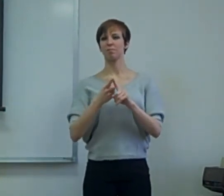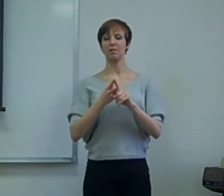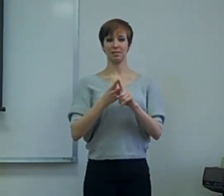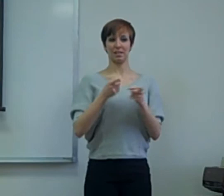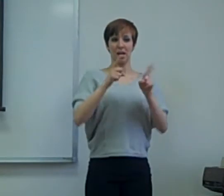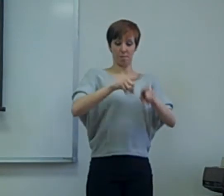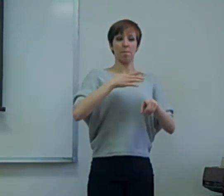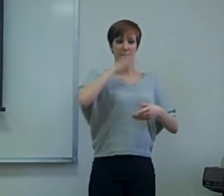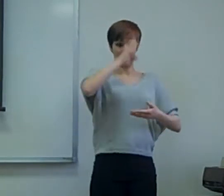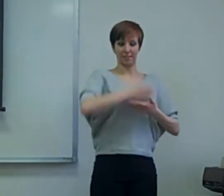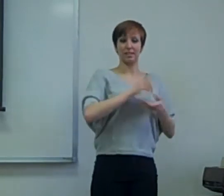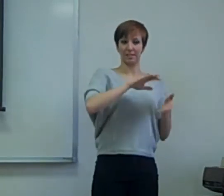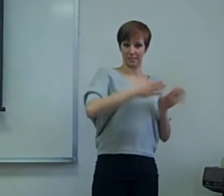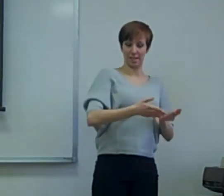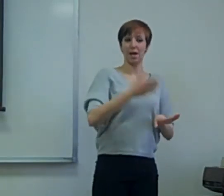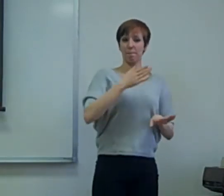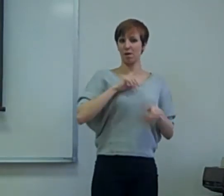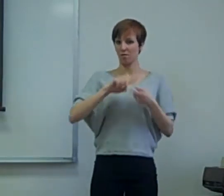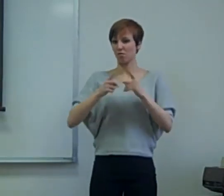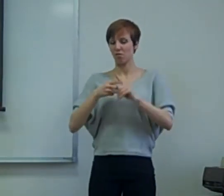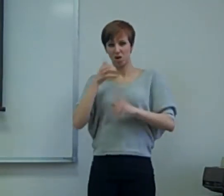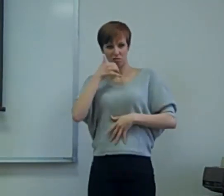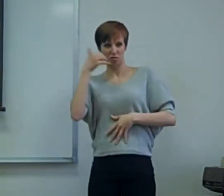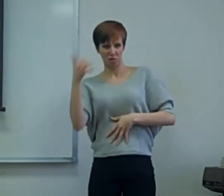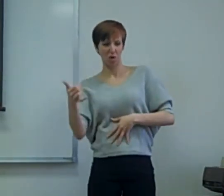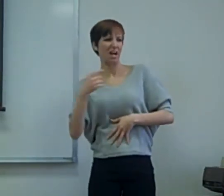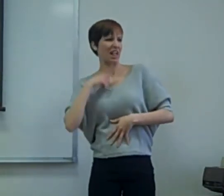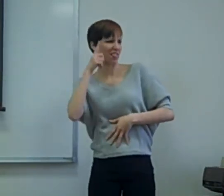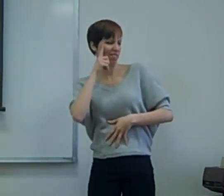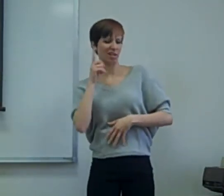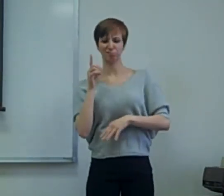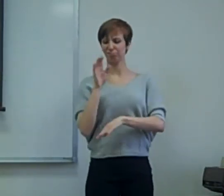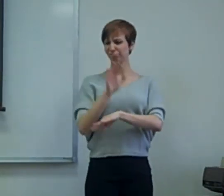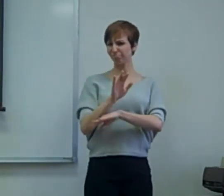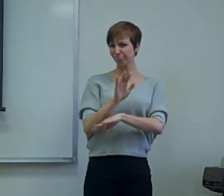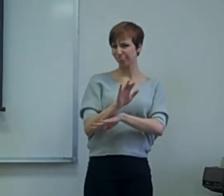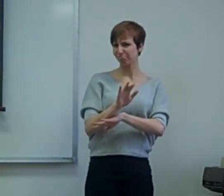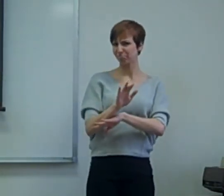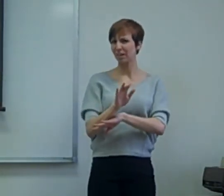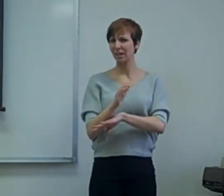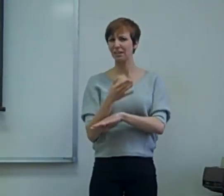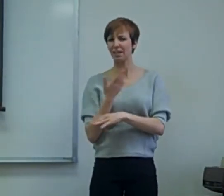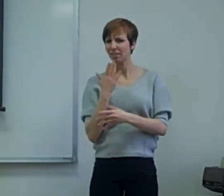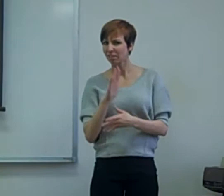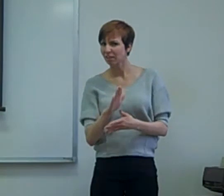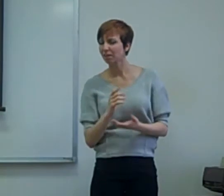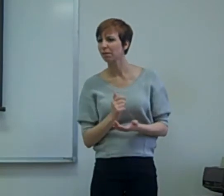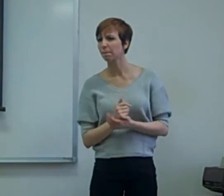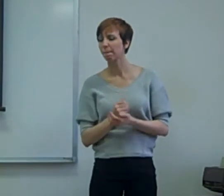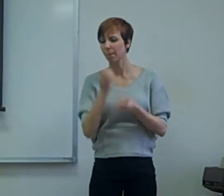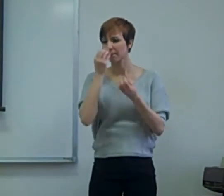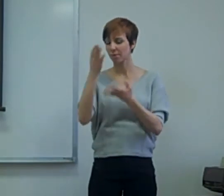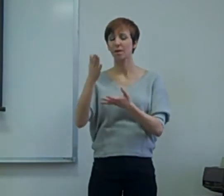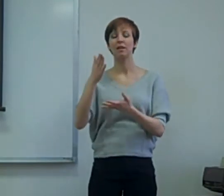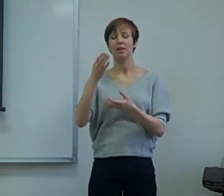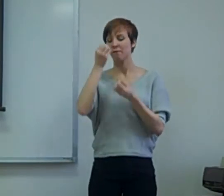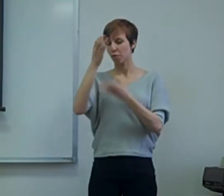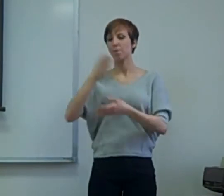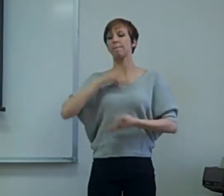out about 2 o'clock. It might have been around 6 o'clock or 8 o'clock that evening when I called my one girlfriend and I told her that Greg had died. And,